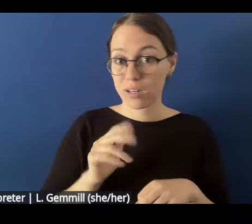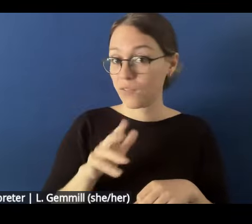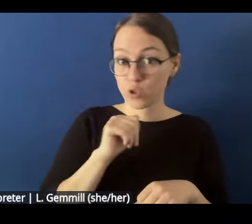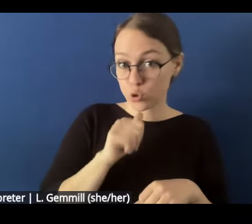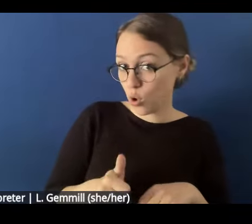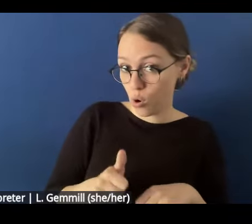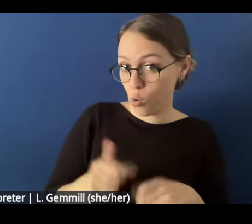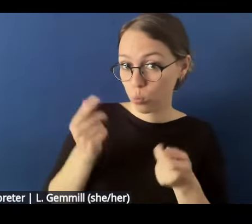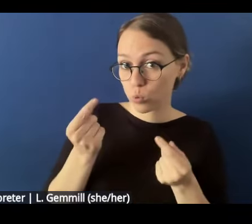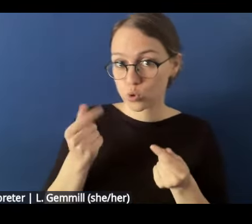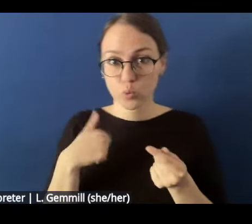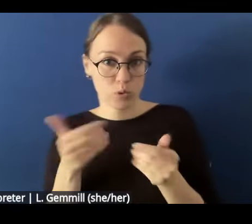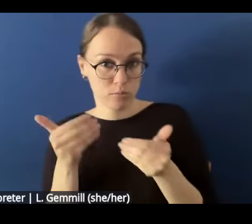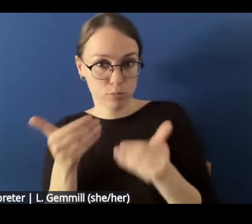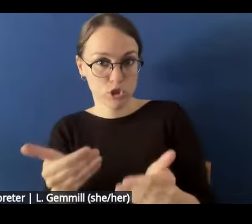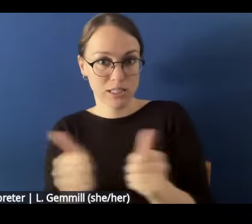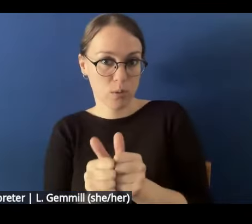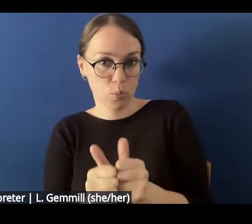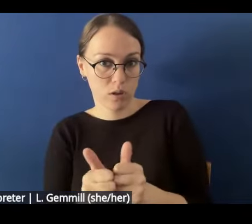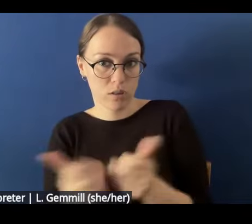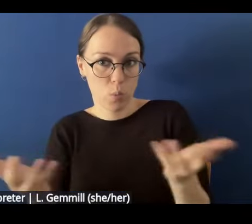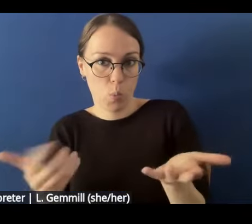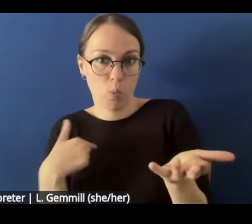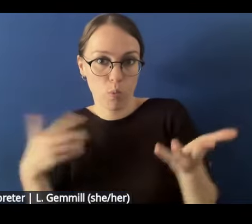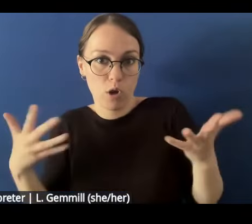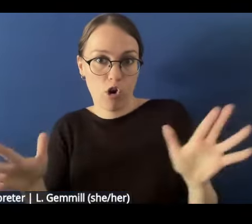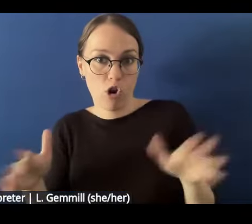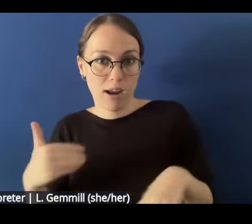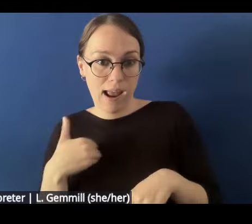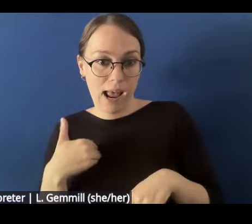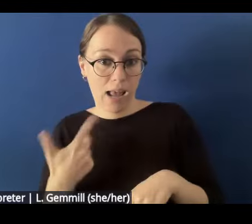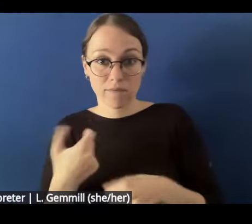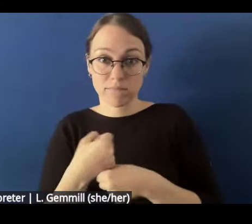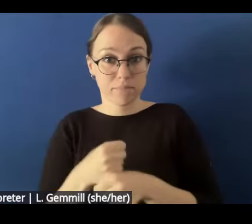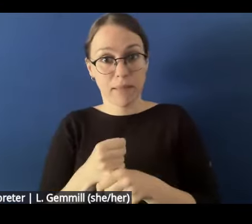we have, and which may include making decisions based on the evidence that's in front of us.